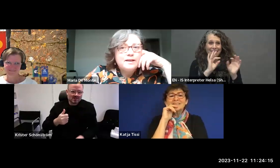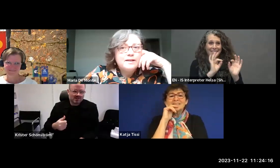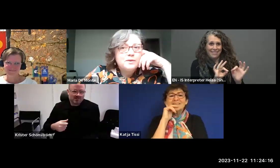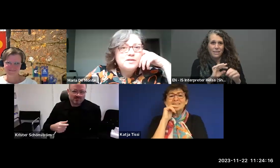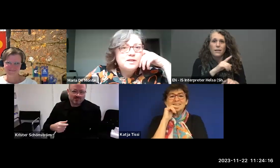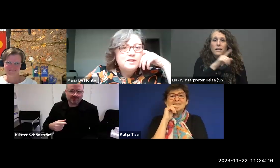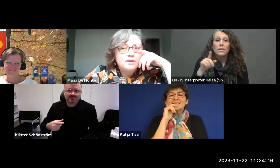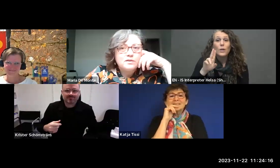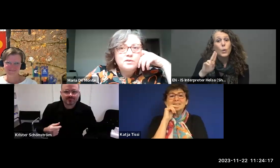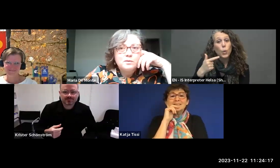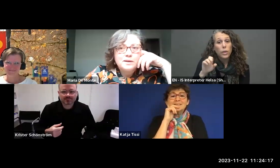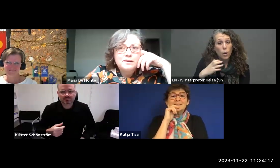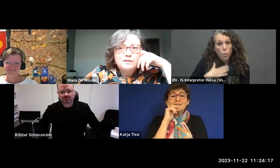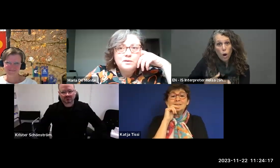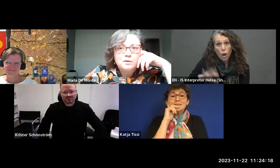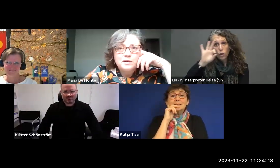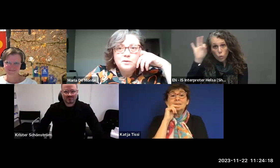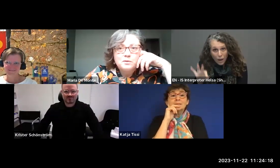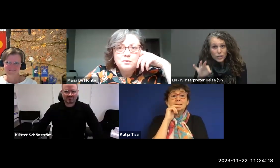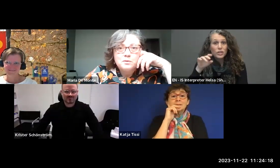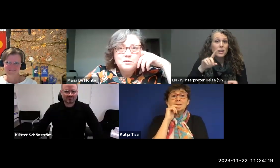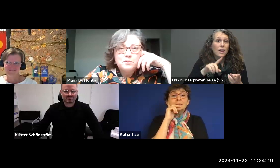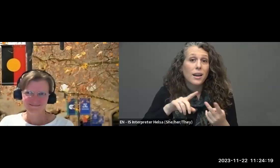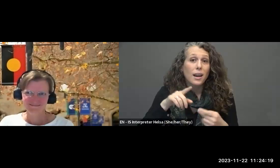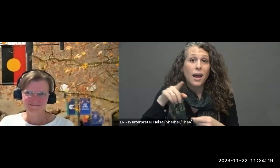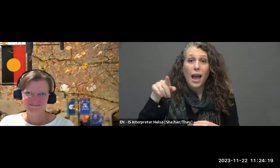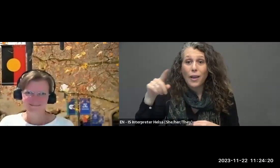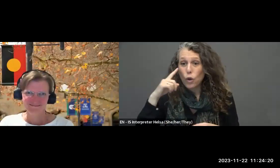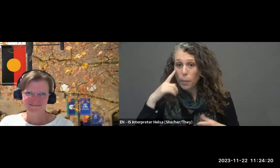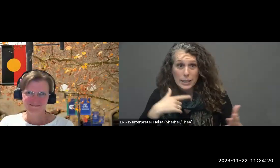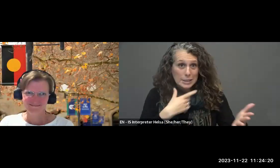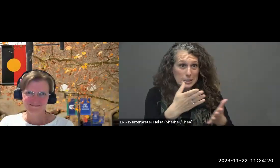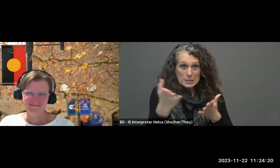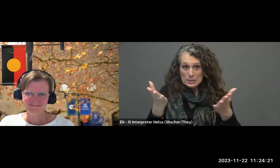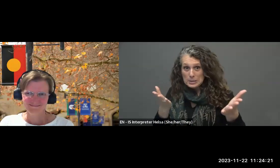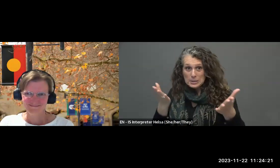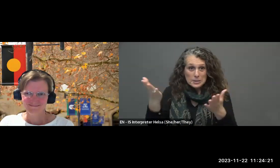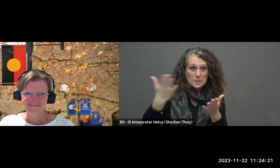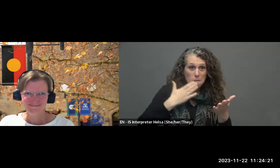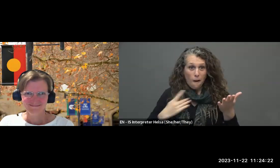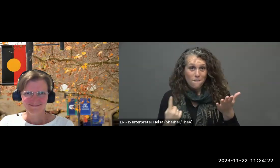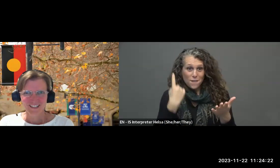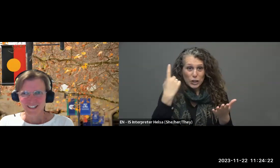Ute had a question and also Tobias, so I don't know who of you wants to speak first.